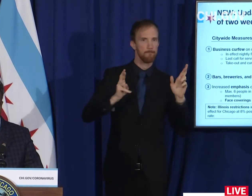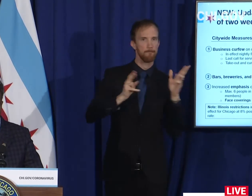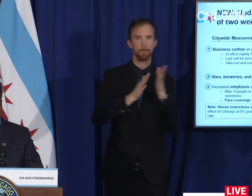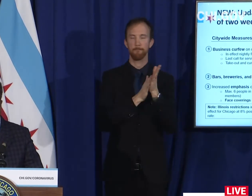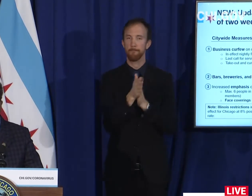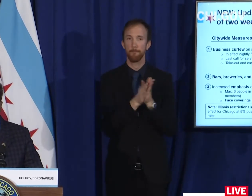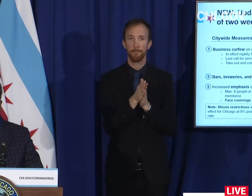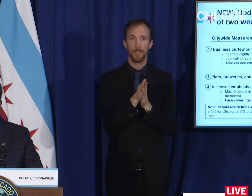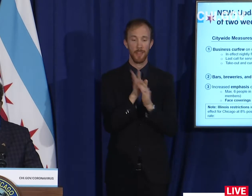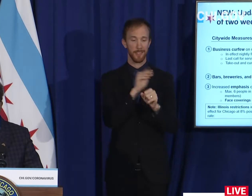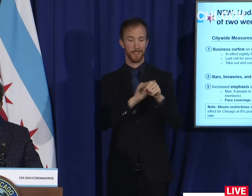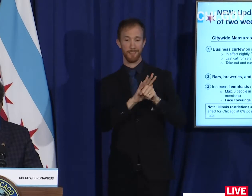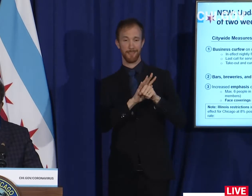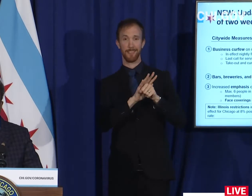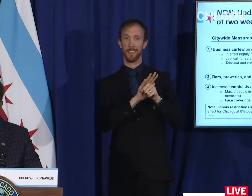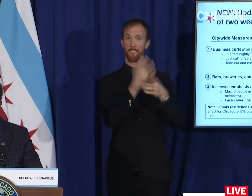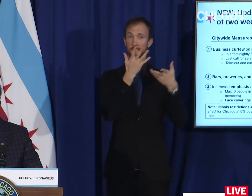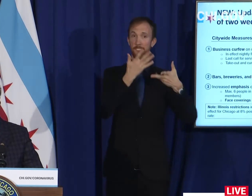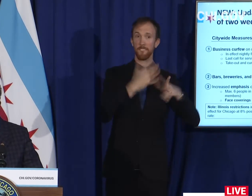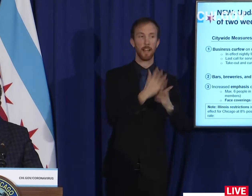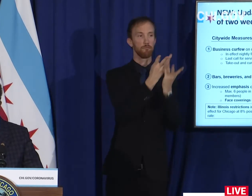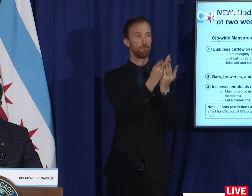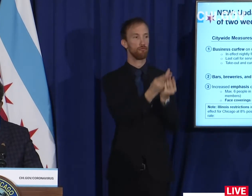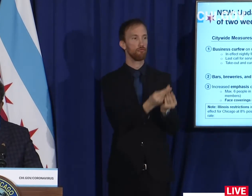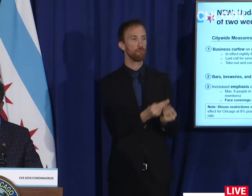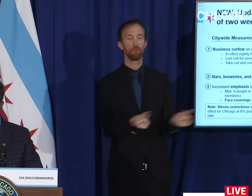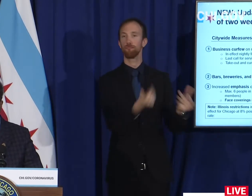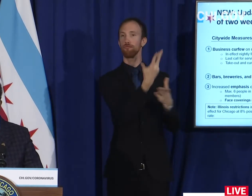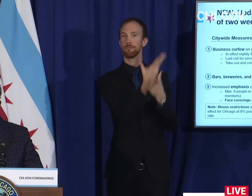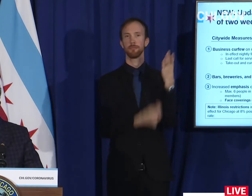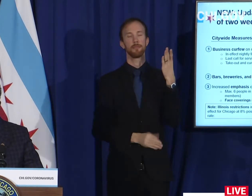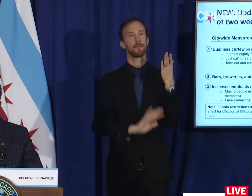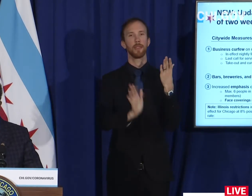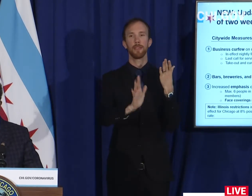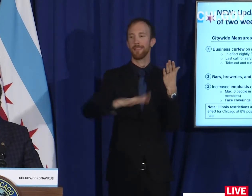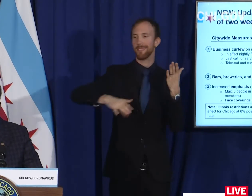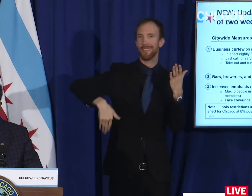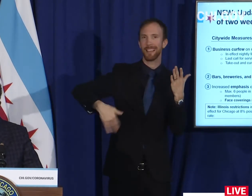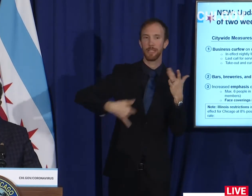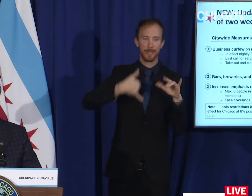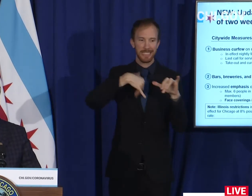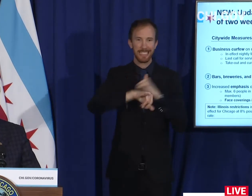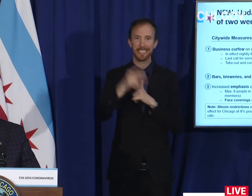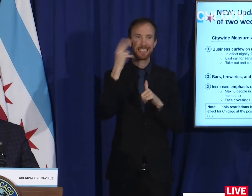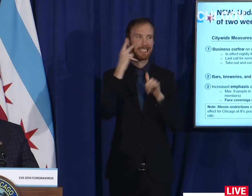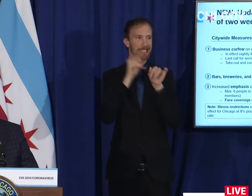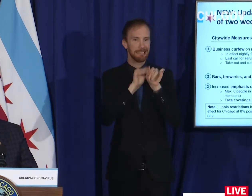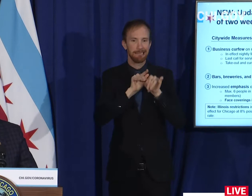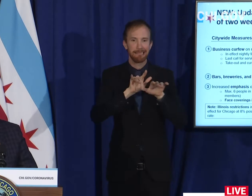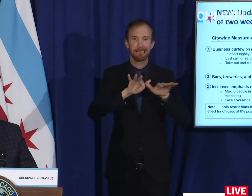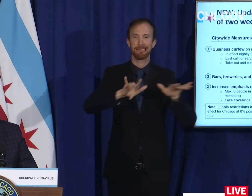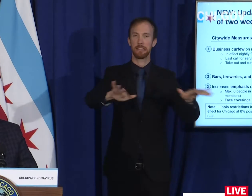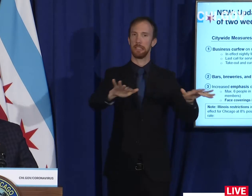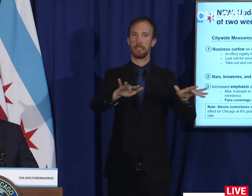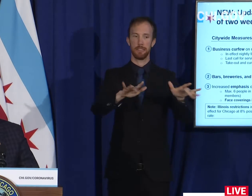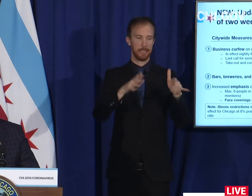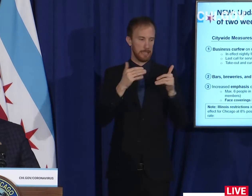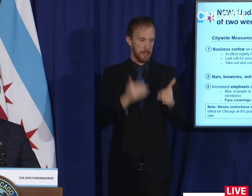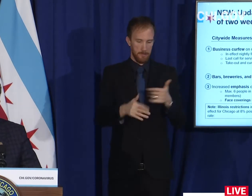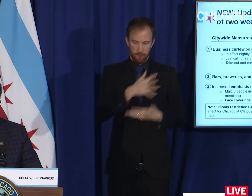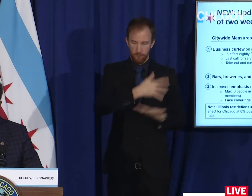away. It has not disappeared. We're not out of this crisis and this pandemic. It is very much part of our